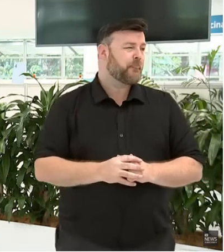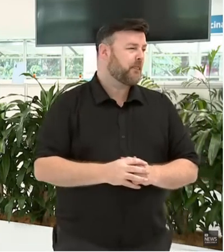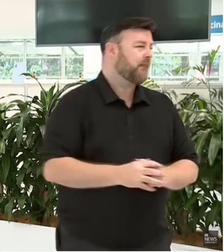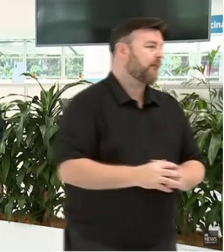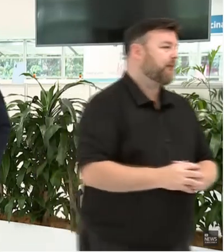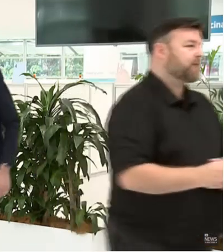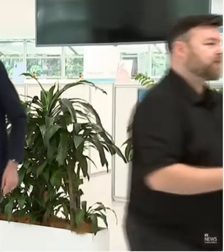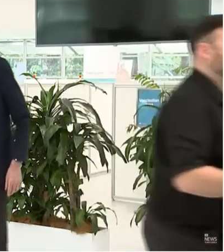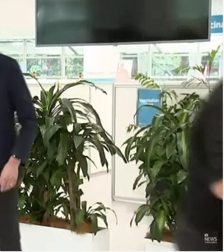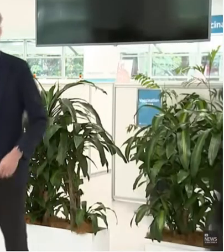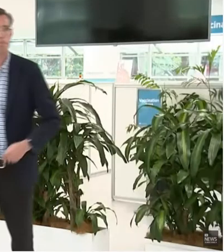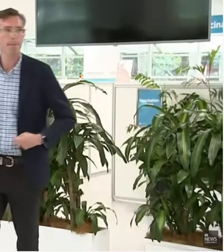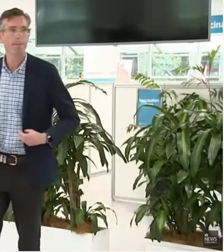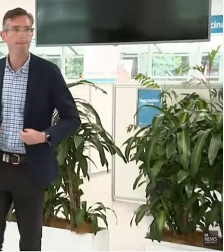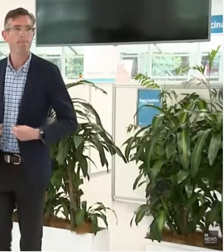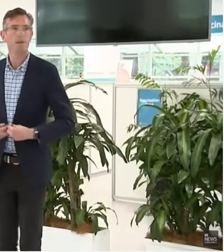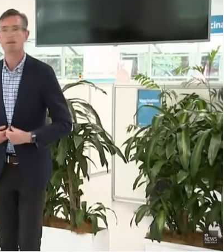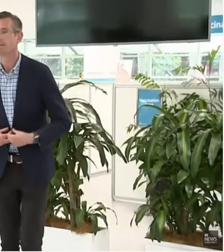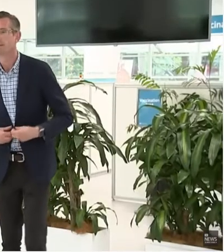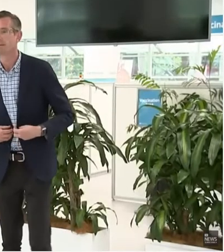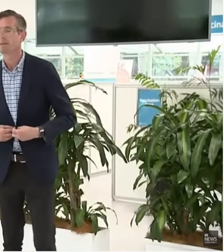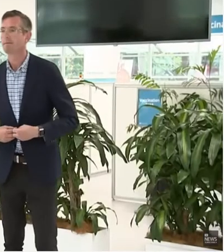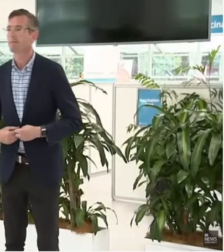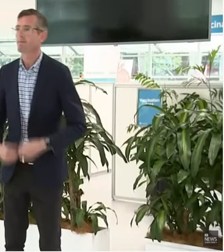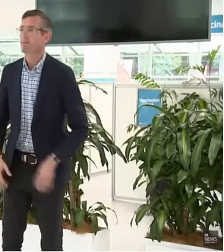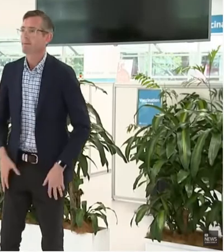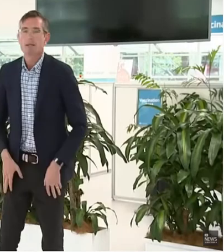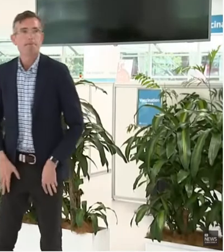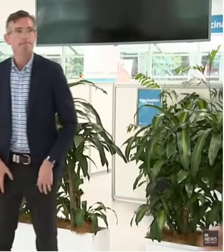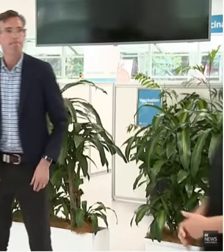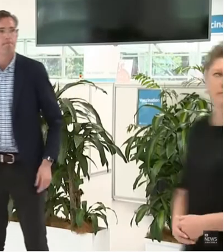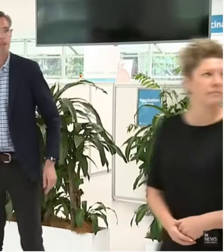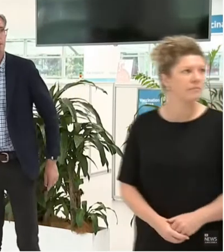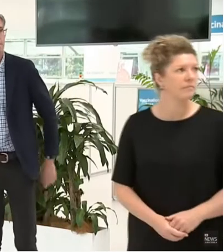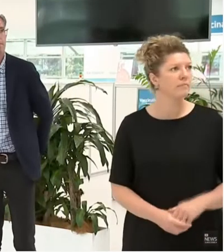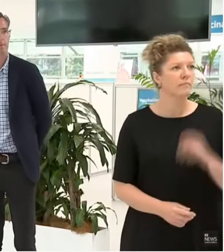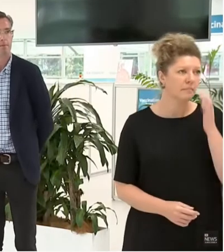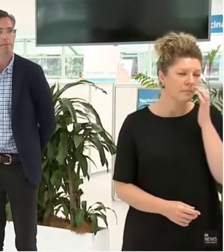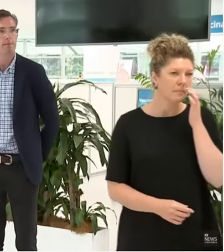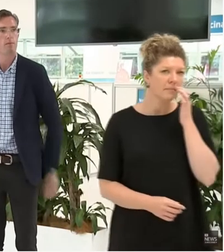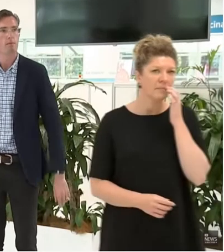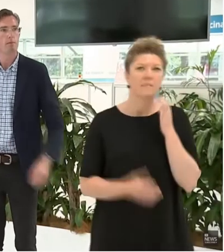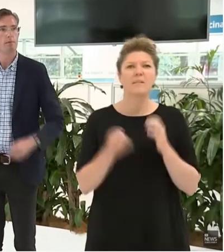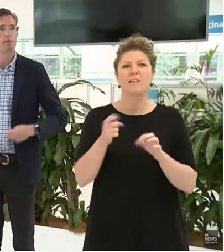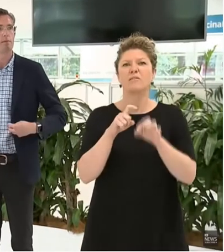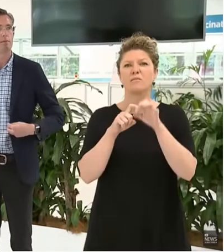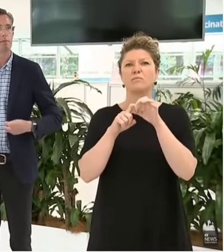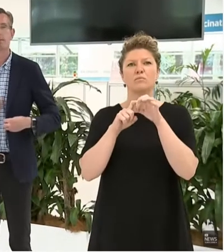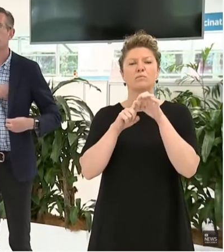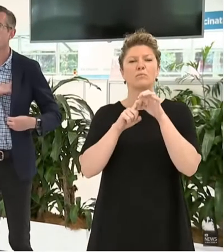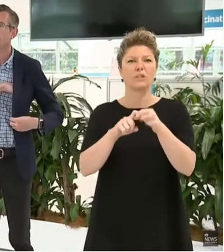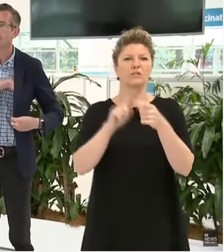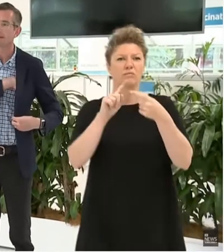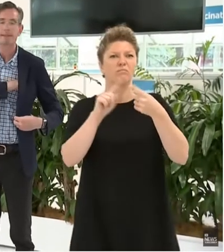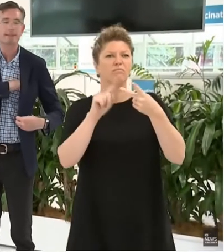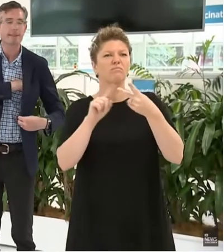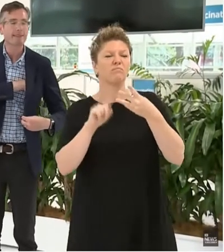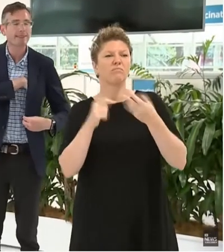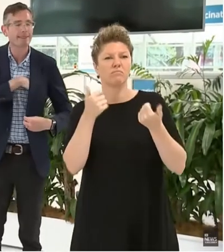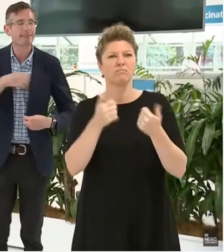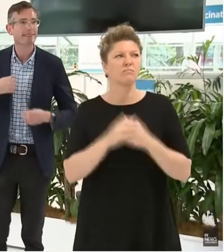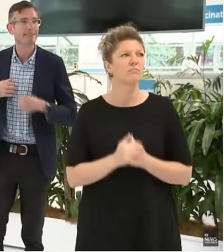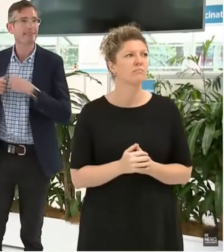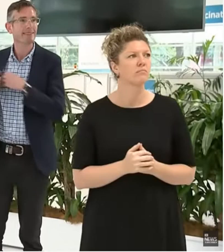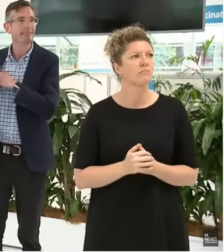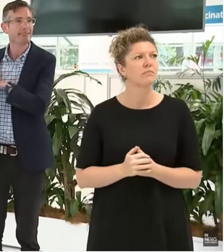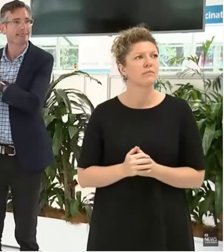just ask Mr. Hazard, just got a few questions. Sure. I'll just put them up at the front, at the start. One at a time. We'll do